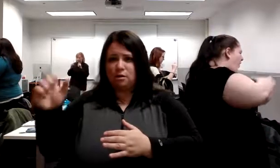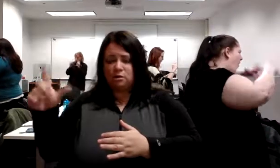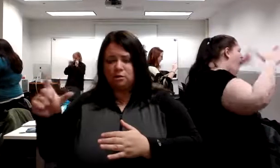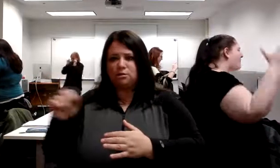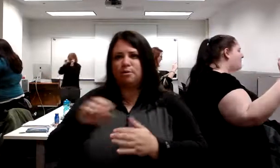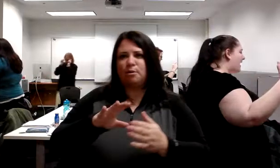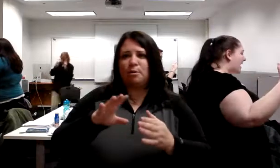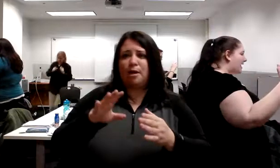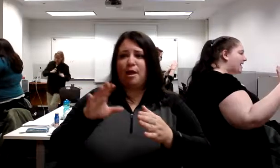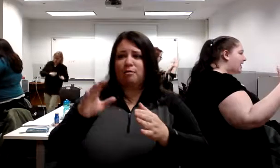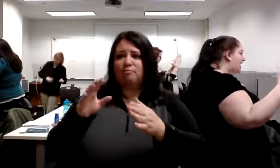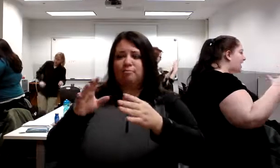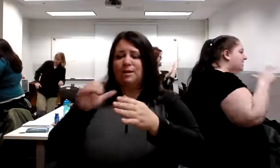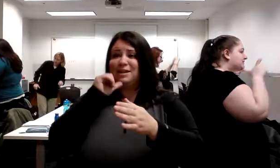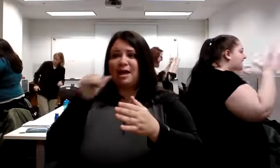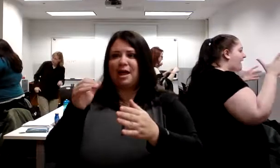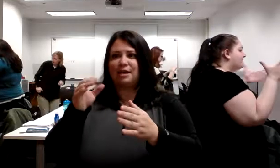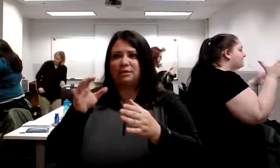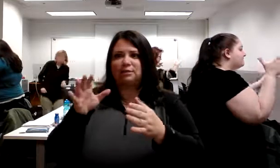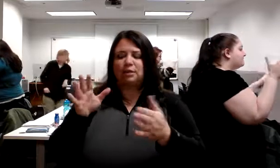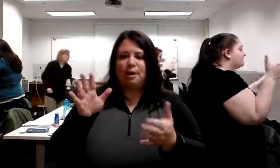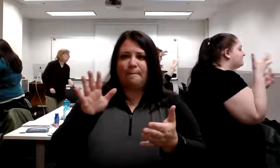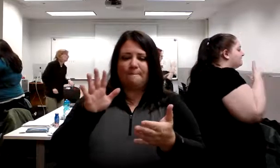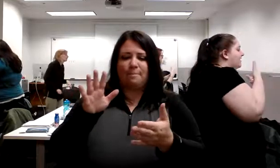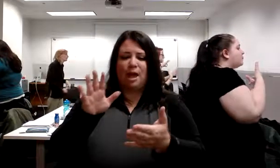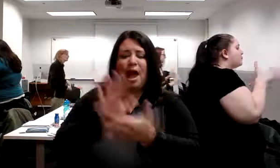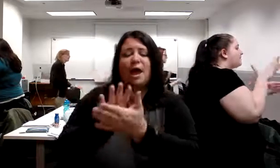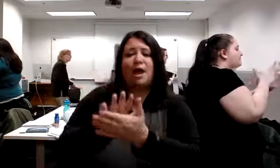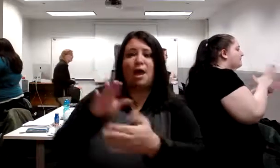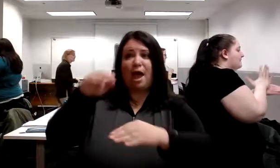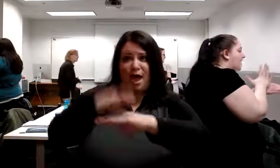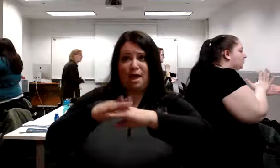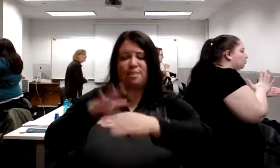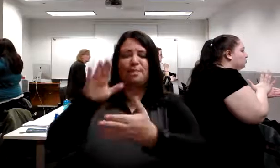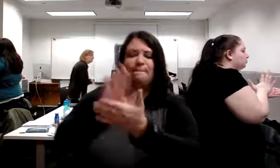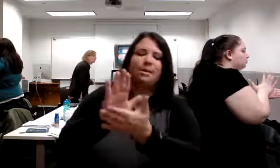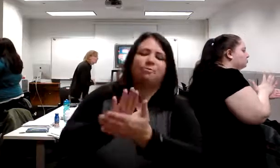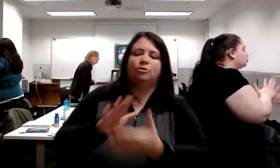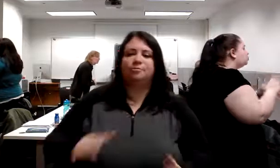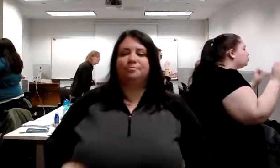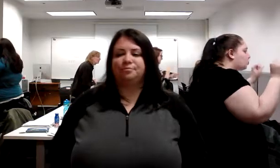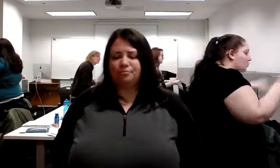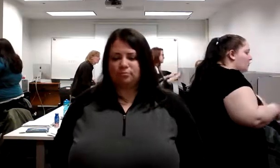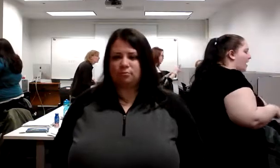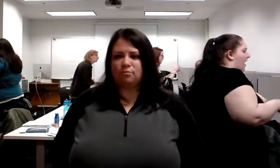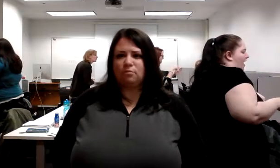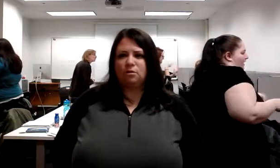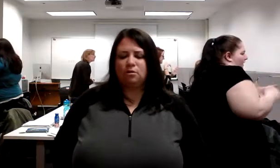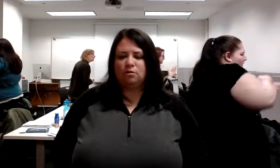painting leaves. Okay? What's important are the details in the middle. The small, tiny details. You're going to pretend your eyes are